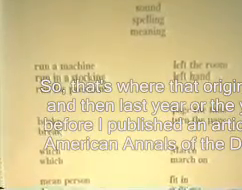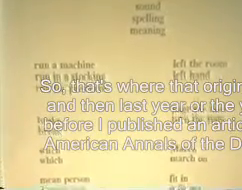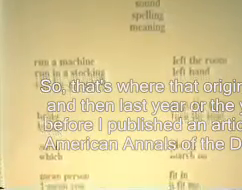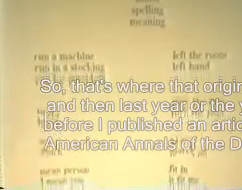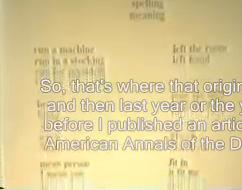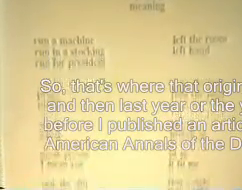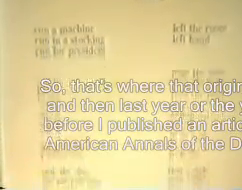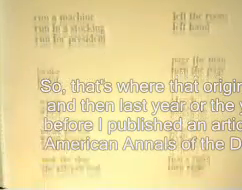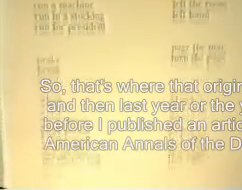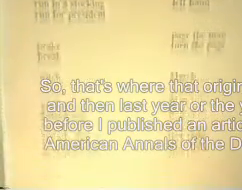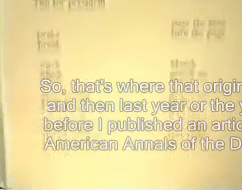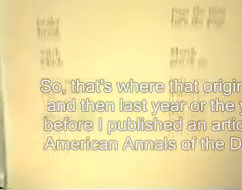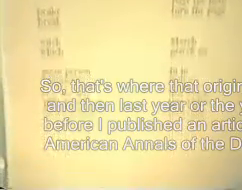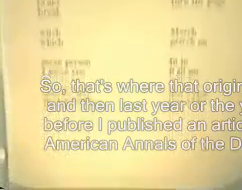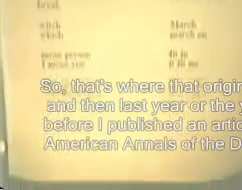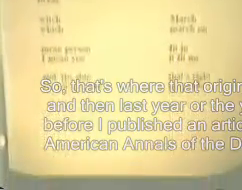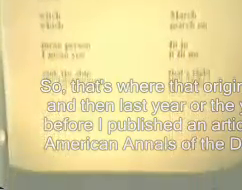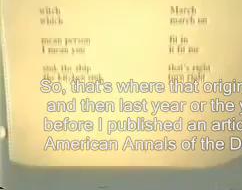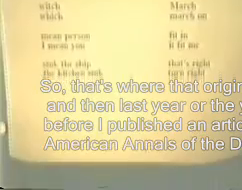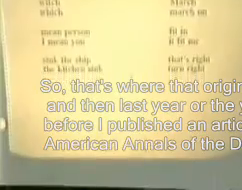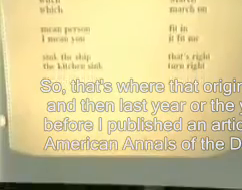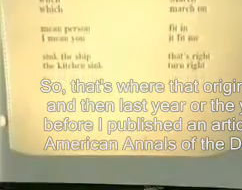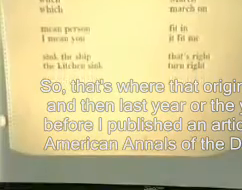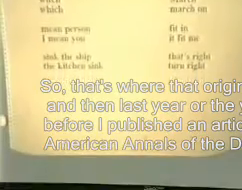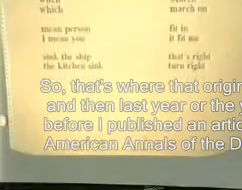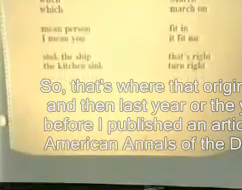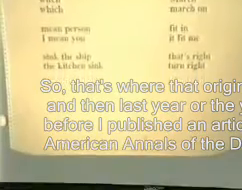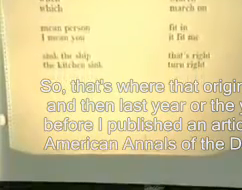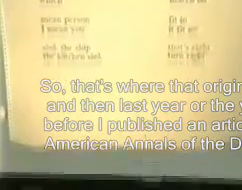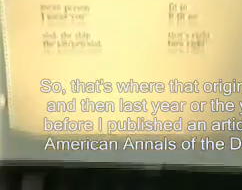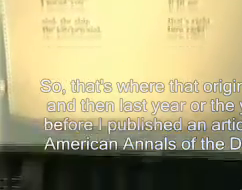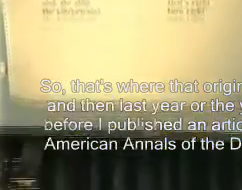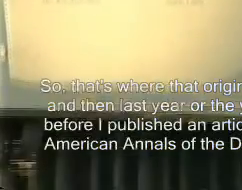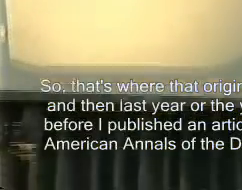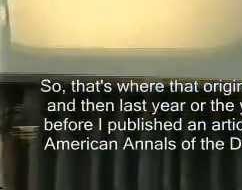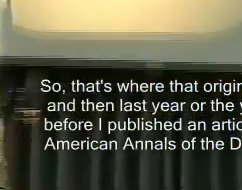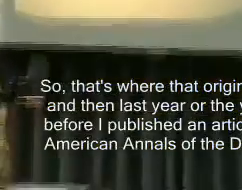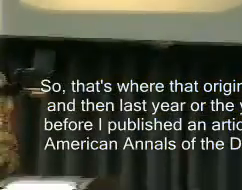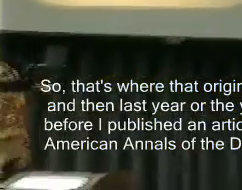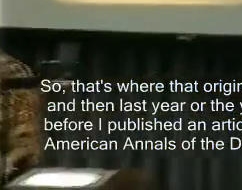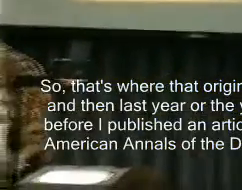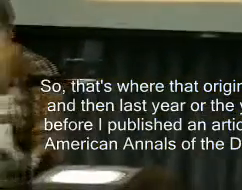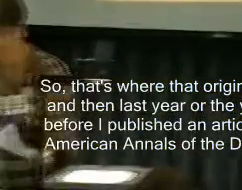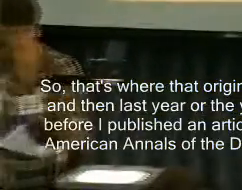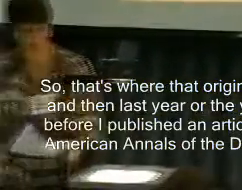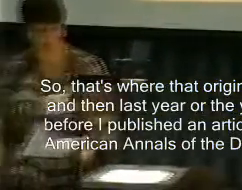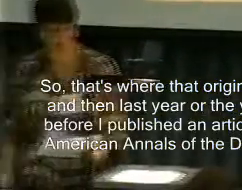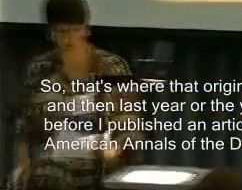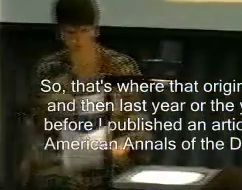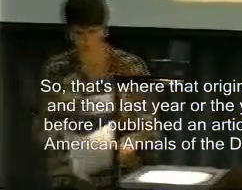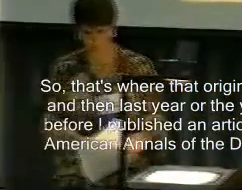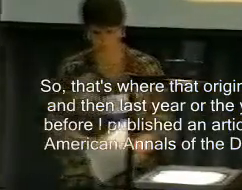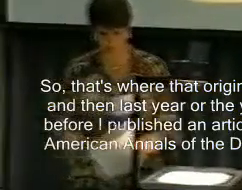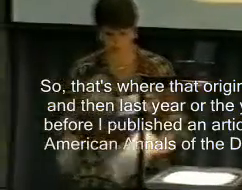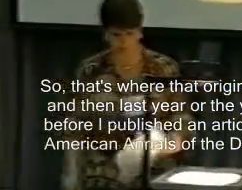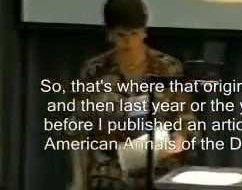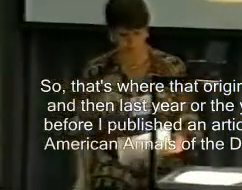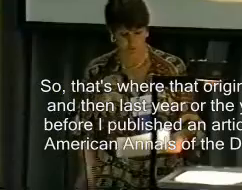last year or the year before, I published an article in the American Annals of the Deaf with Wanda Milburn,